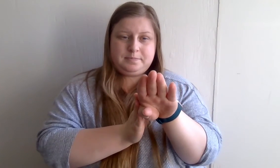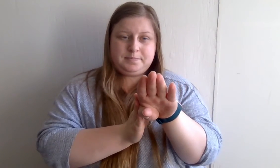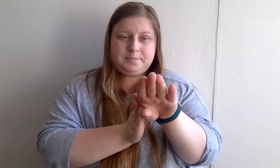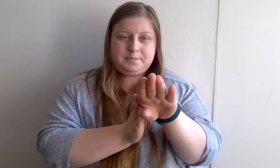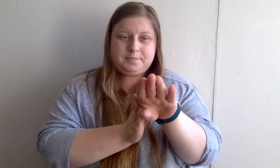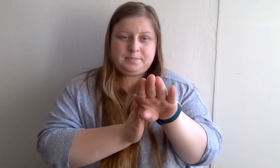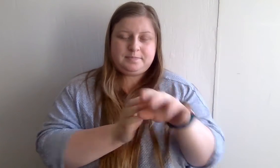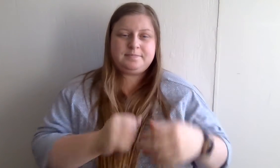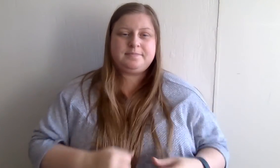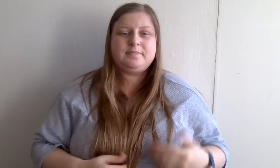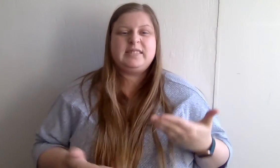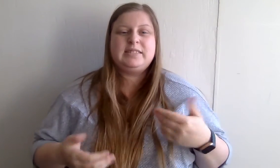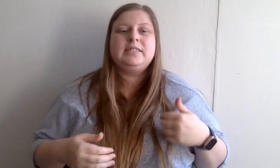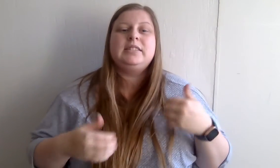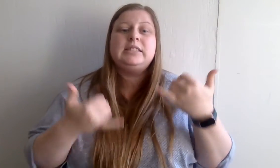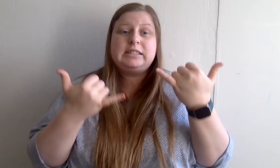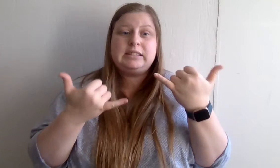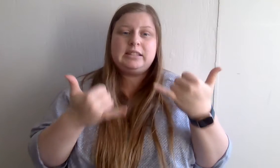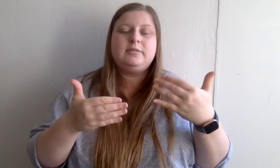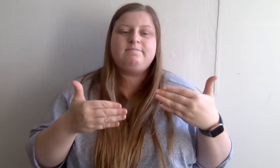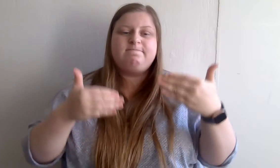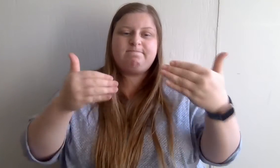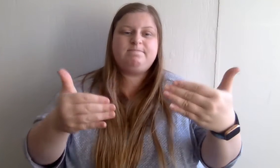more language for them to learn.